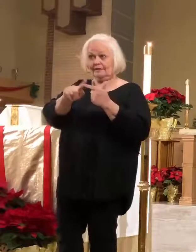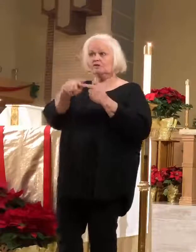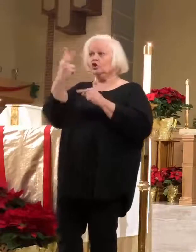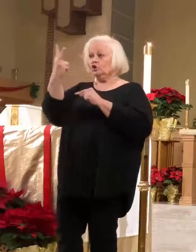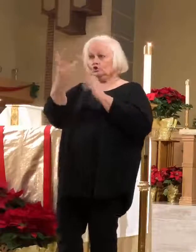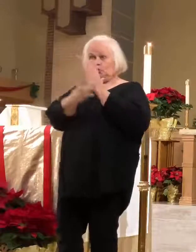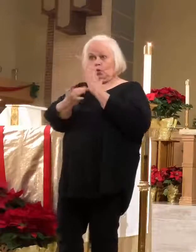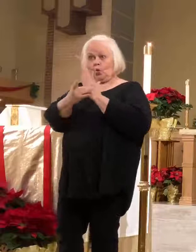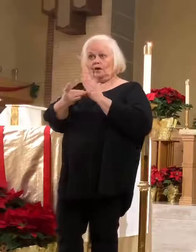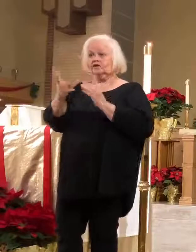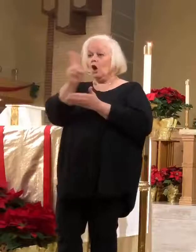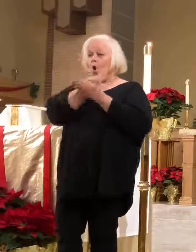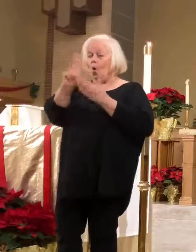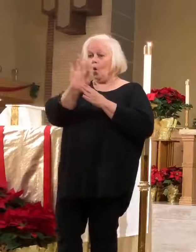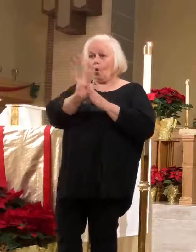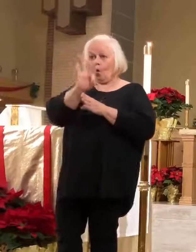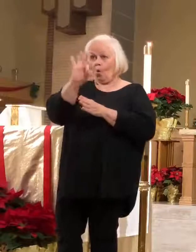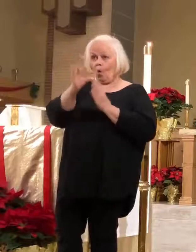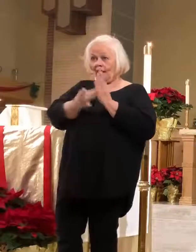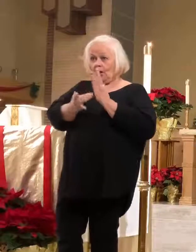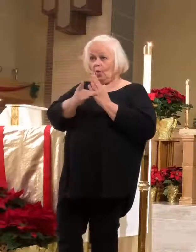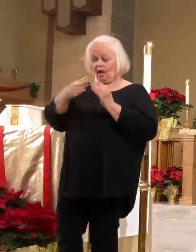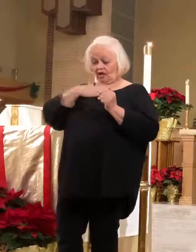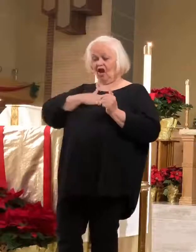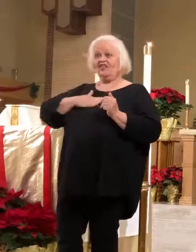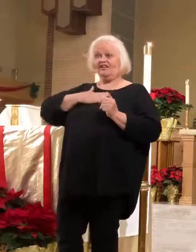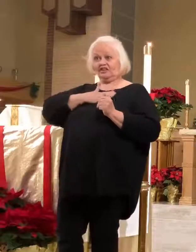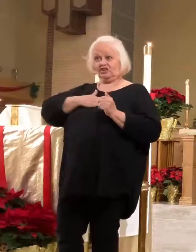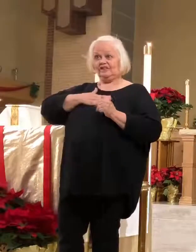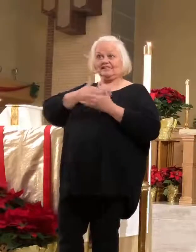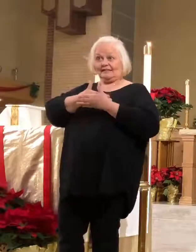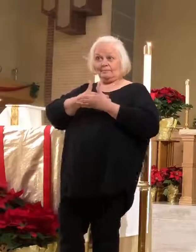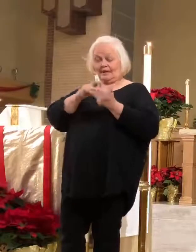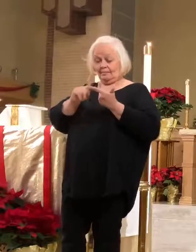a holy oil for on our chest if we're babies,